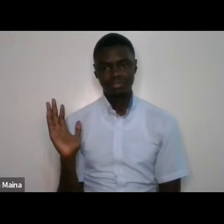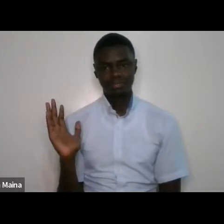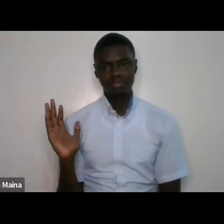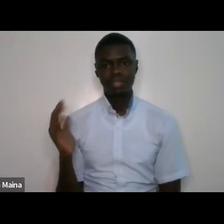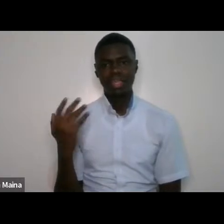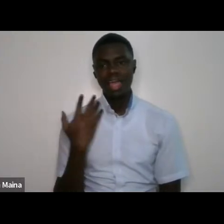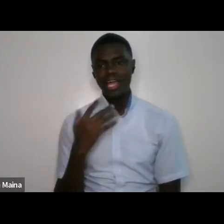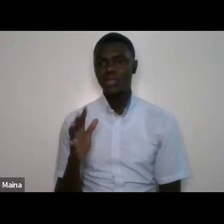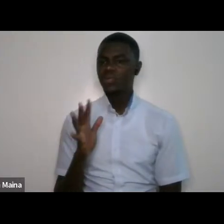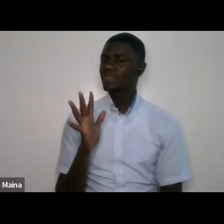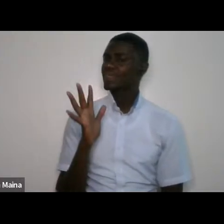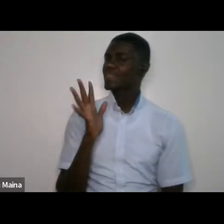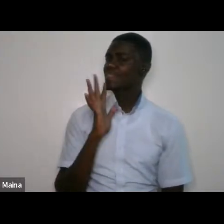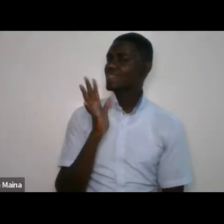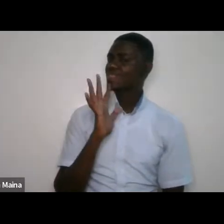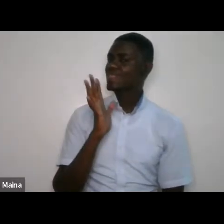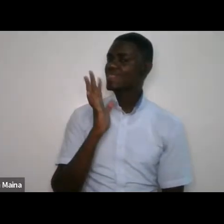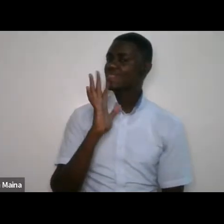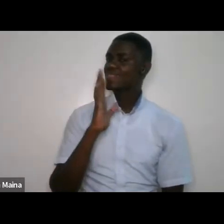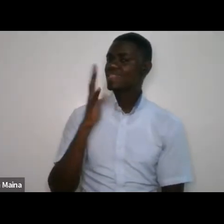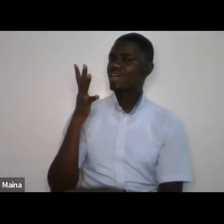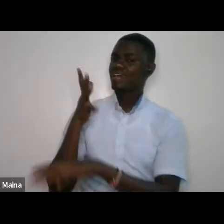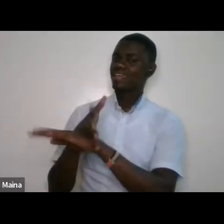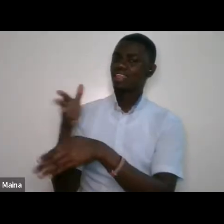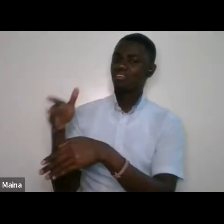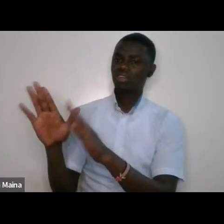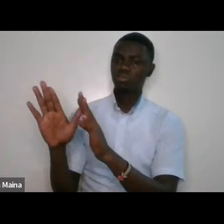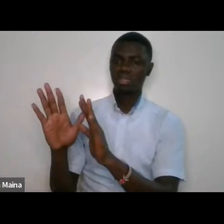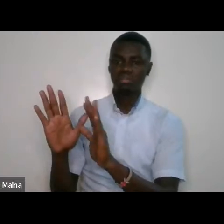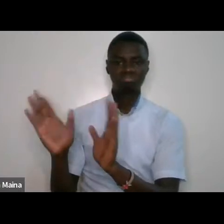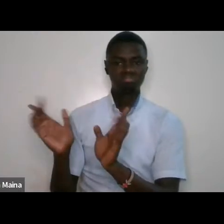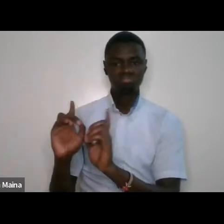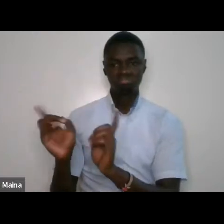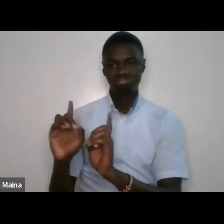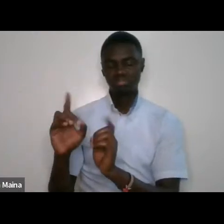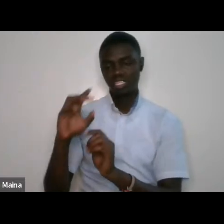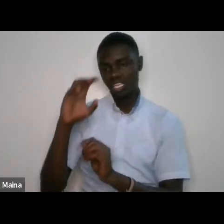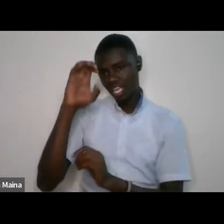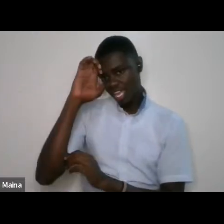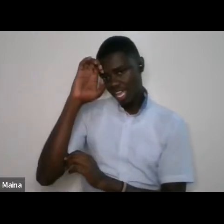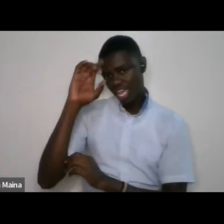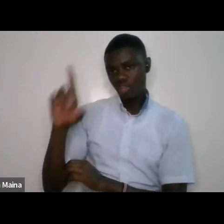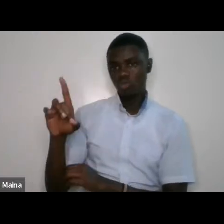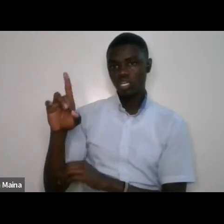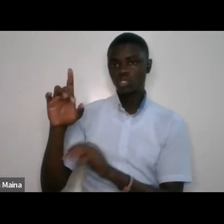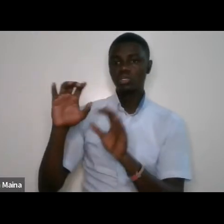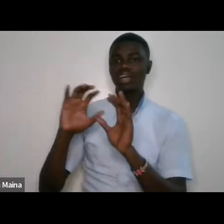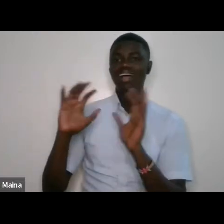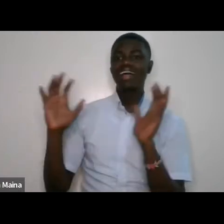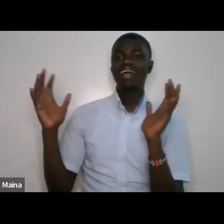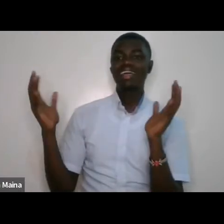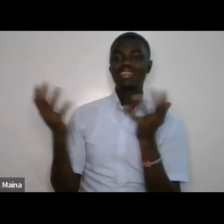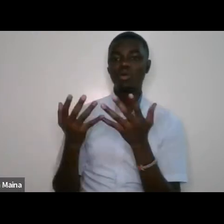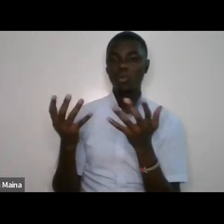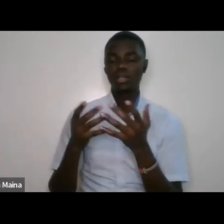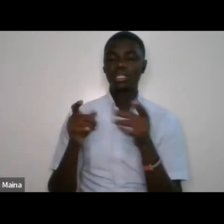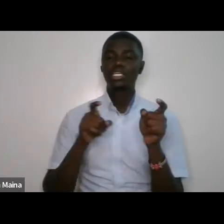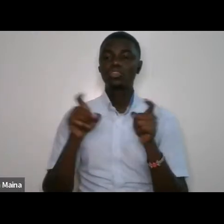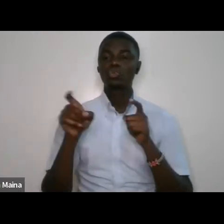speak in a superficial way. Because I think education in the world is dominated